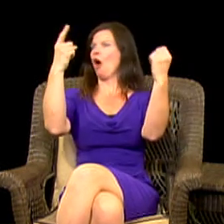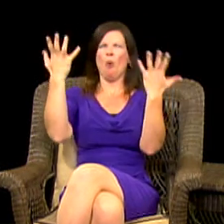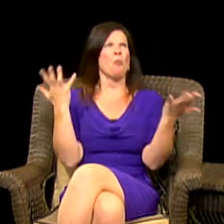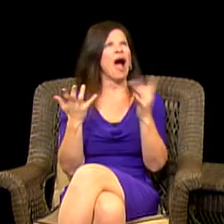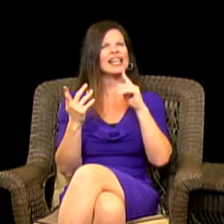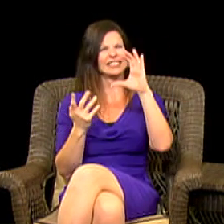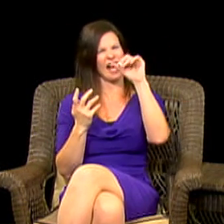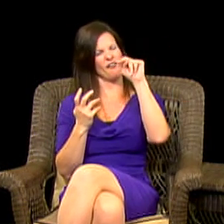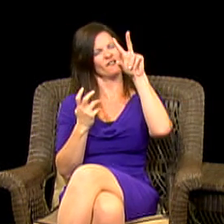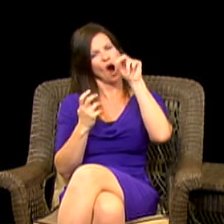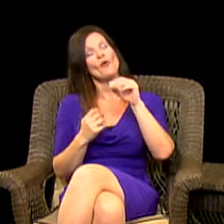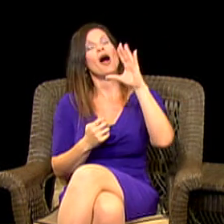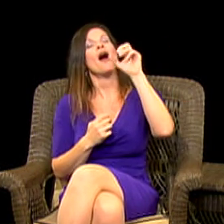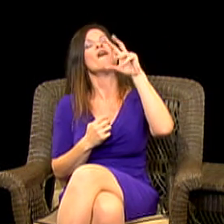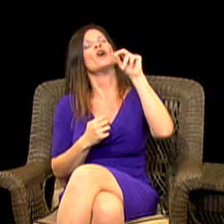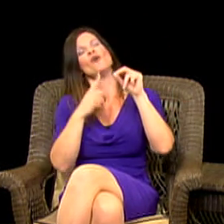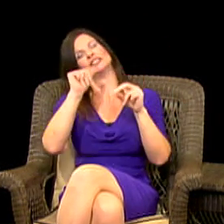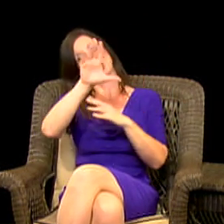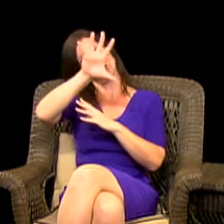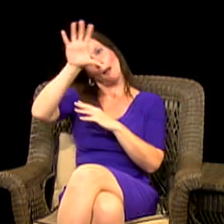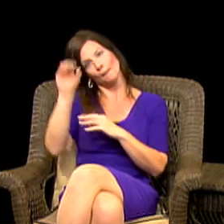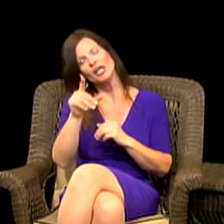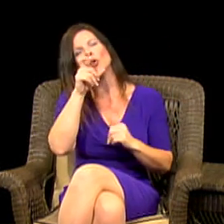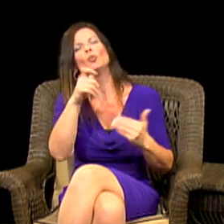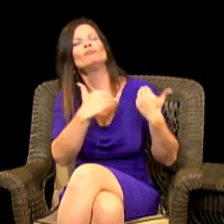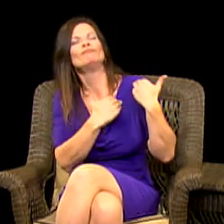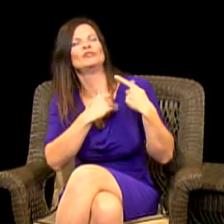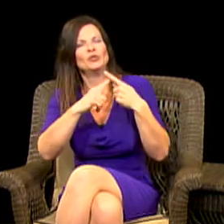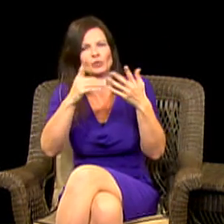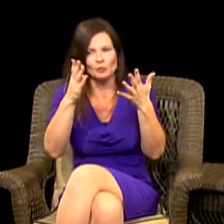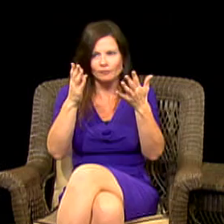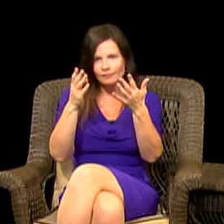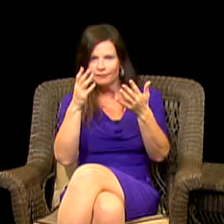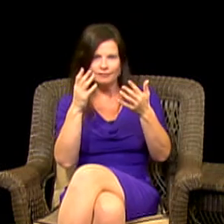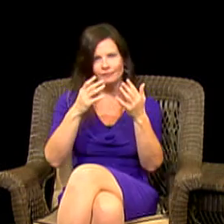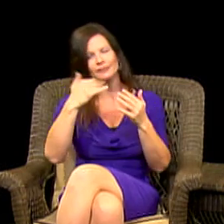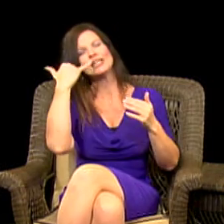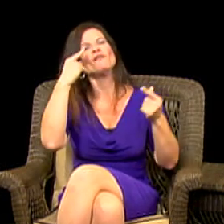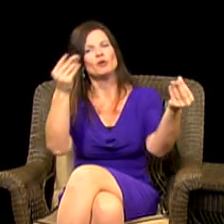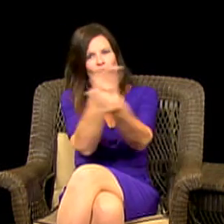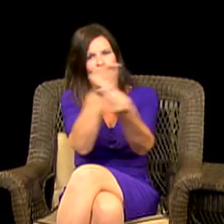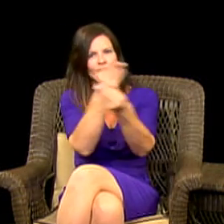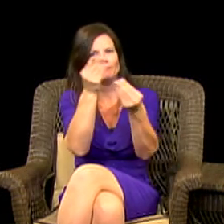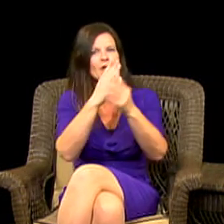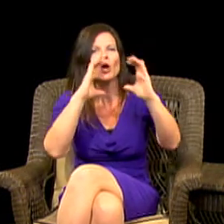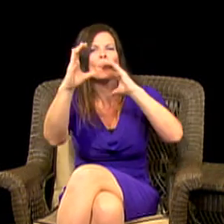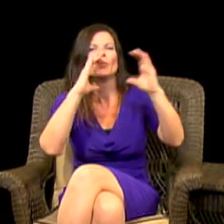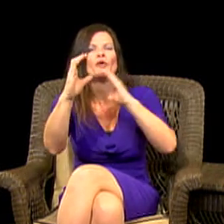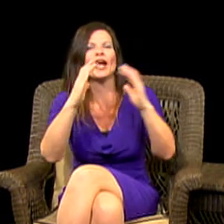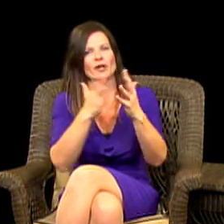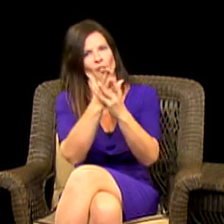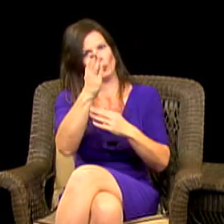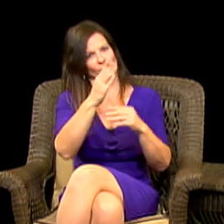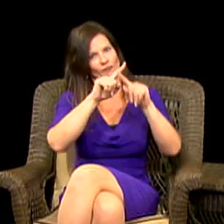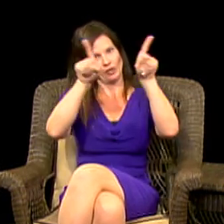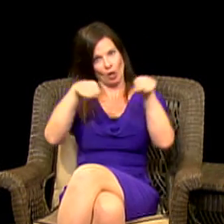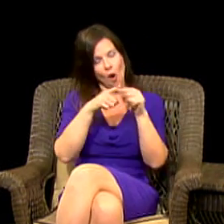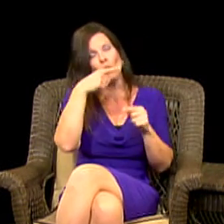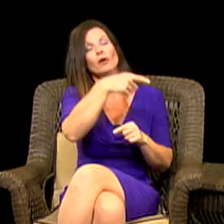explain what it is first. A lot of people, may not know what Convo is, but as I said, they are a company. They provide